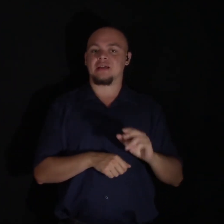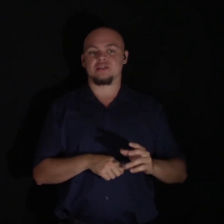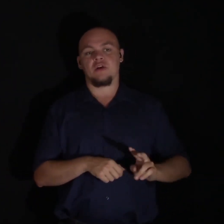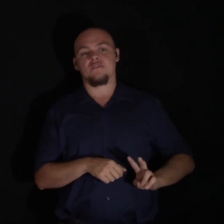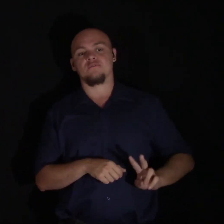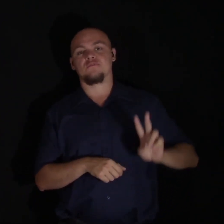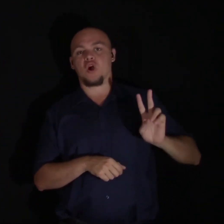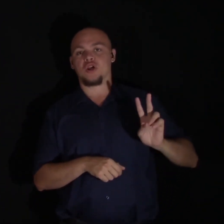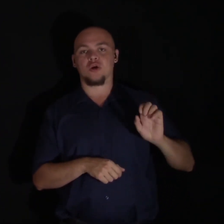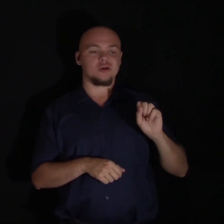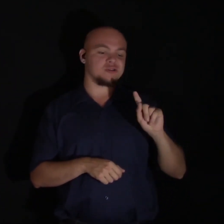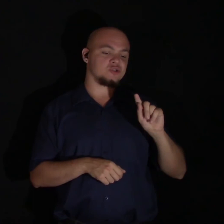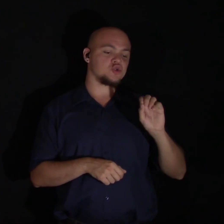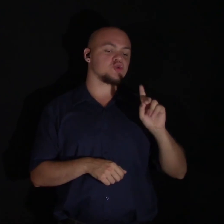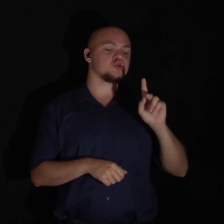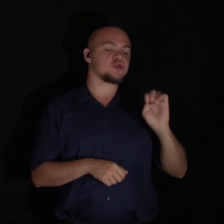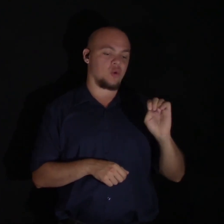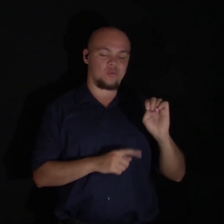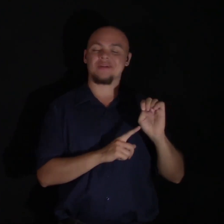Colombia.